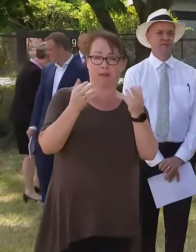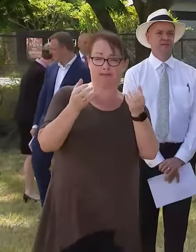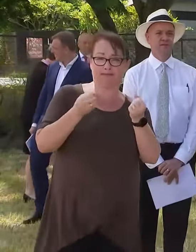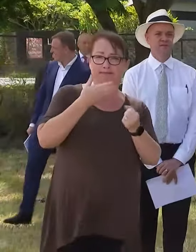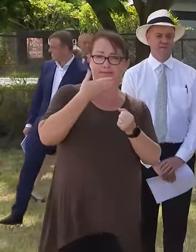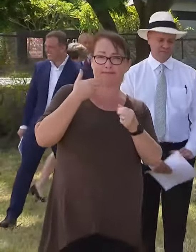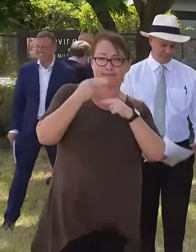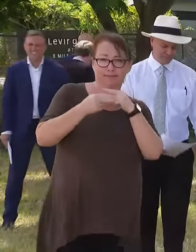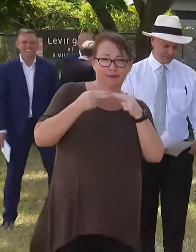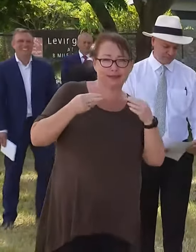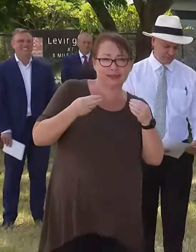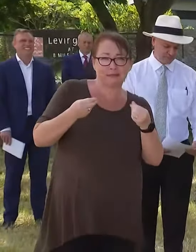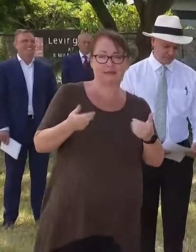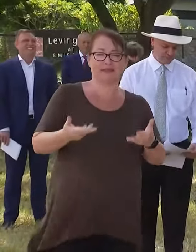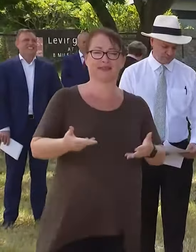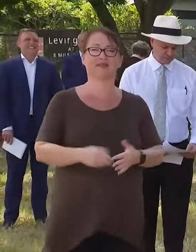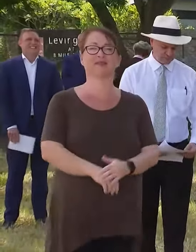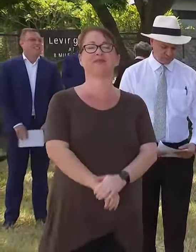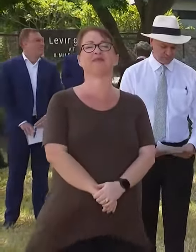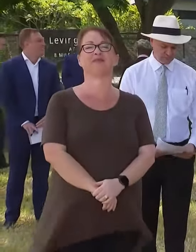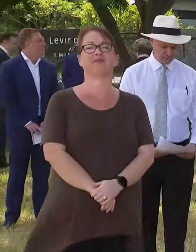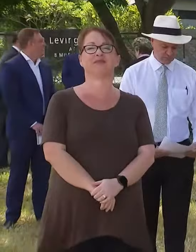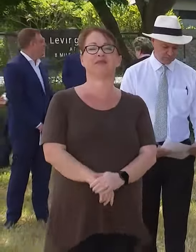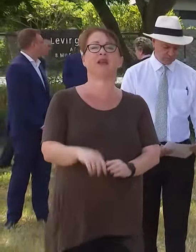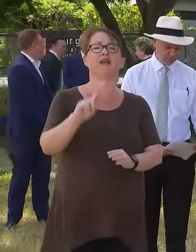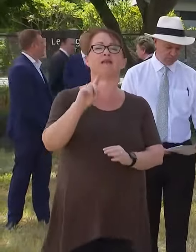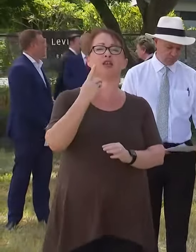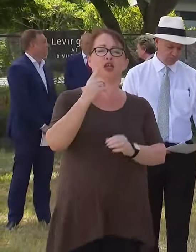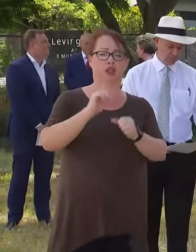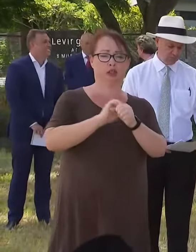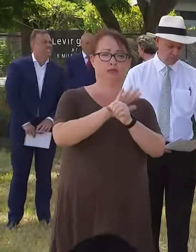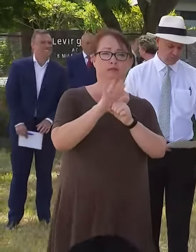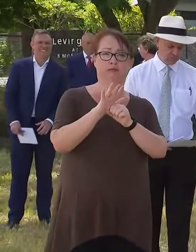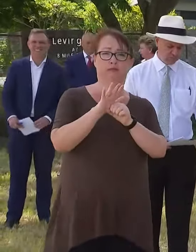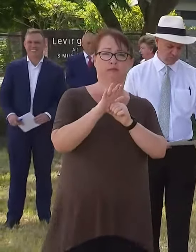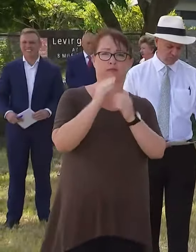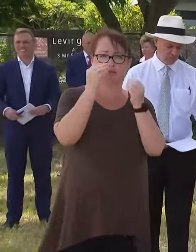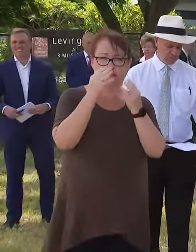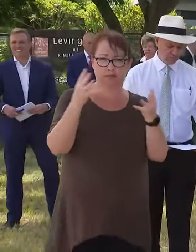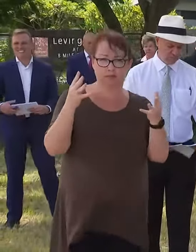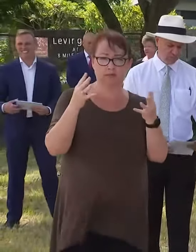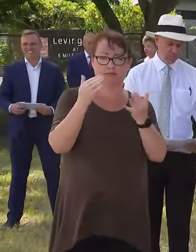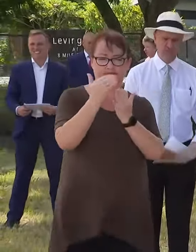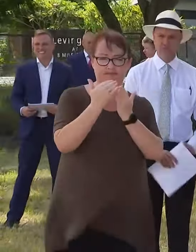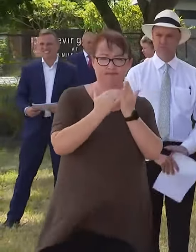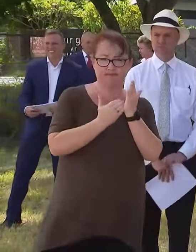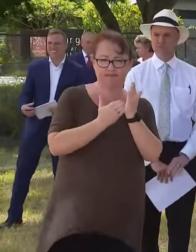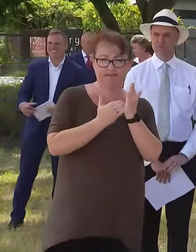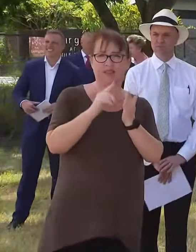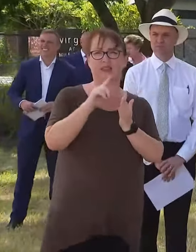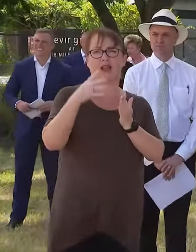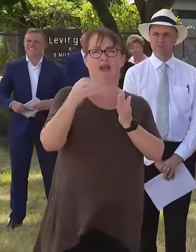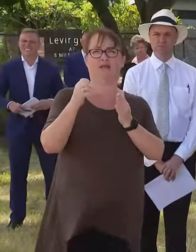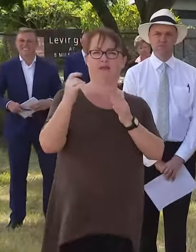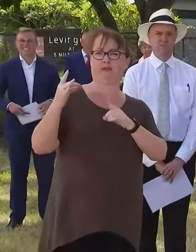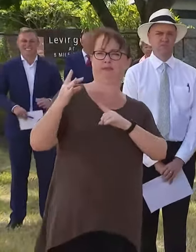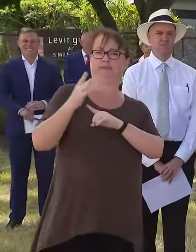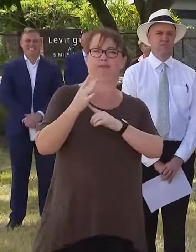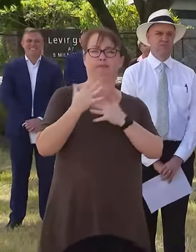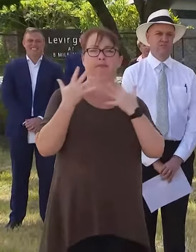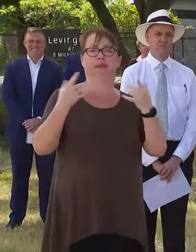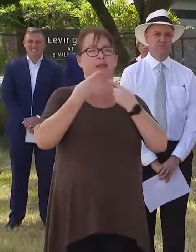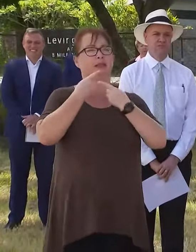nice. Okay, so we'll do the COVID update first and then we've got a significant announcement